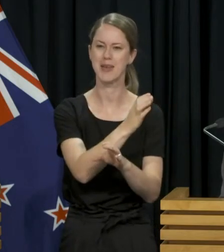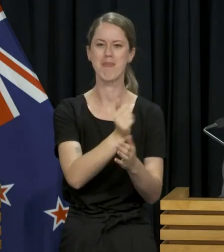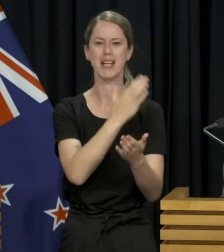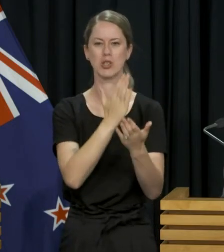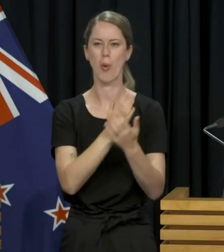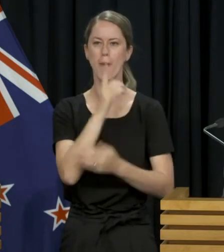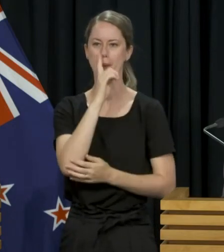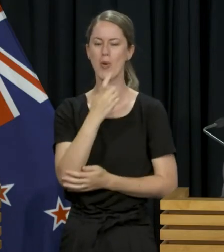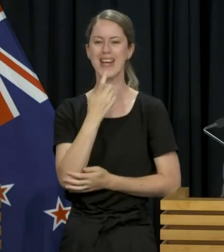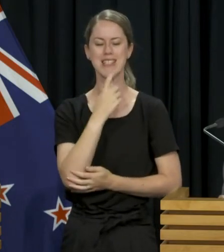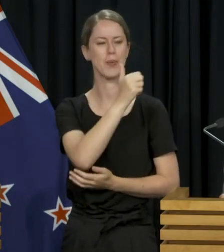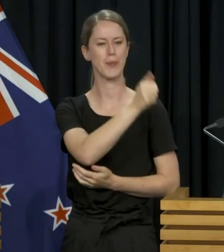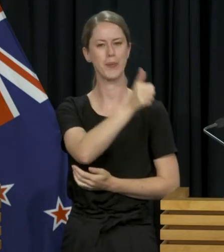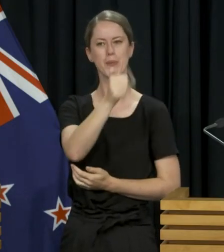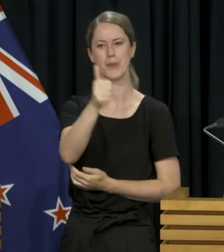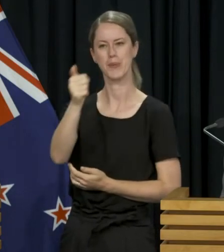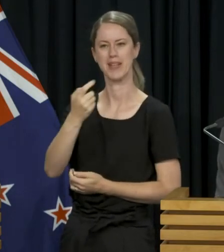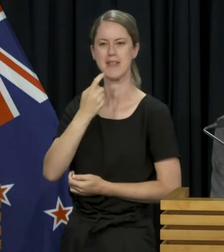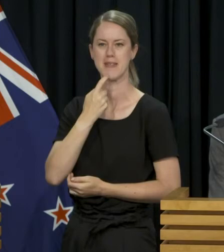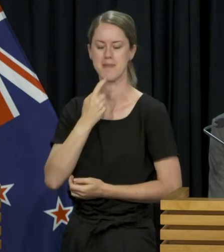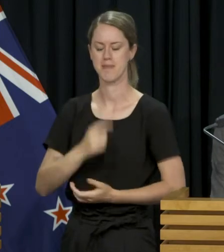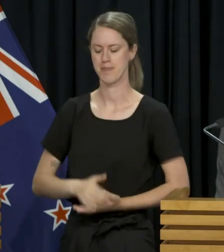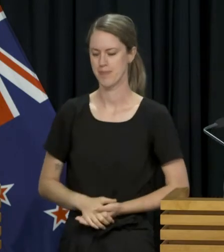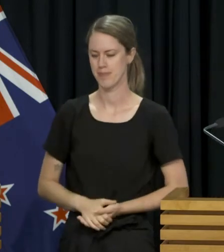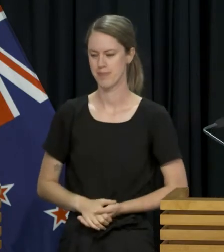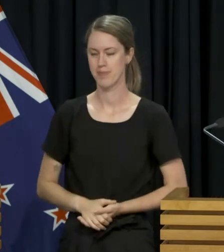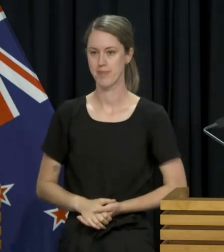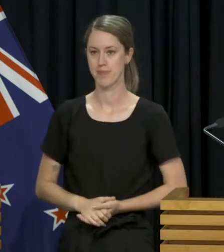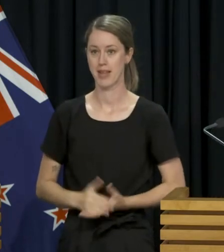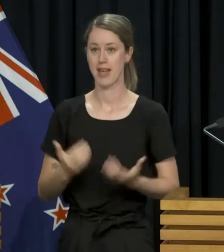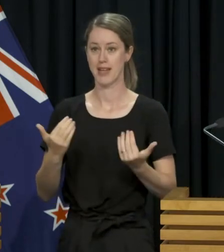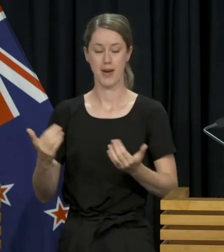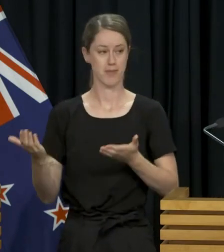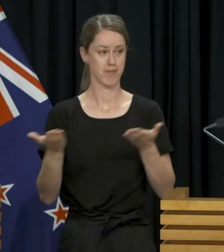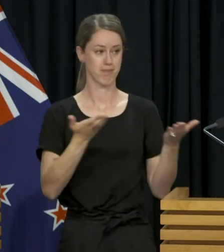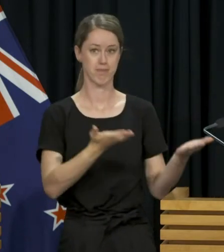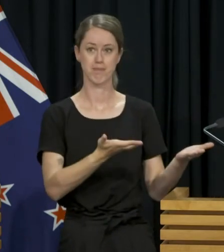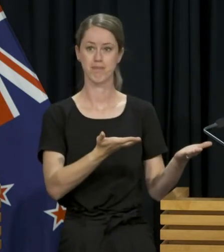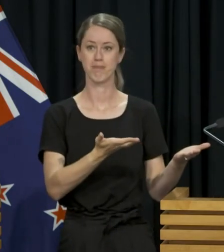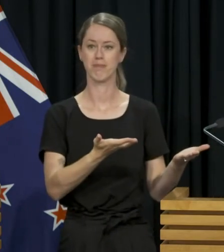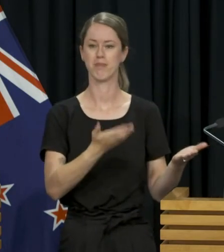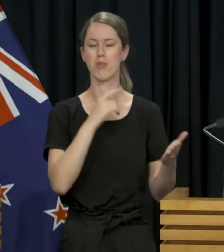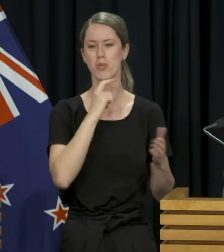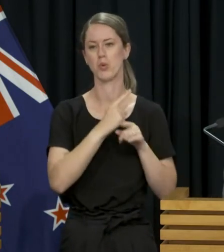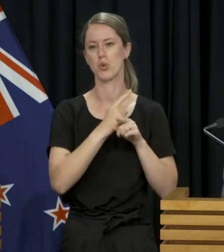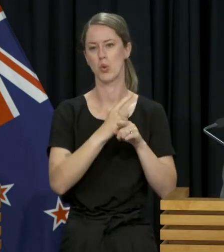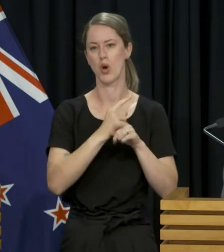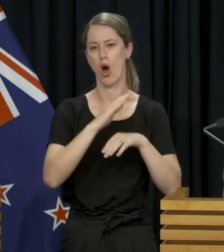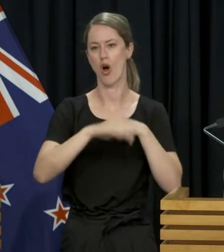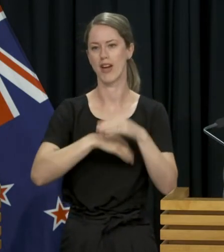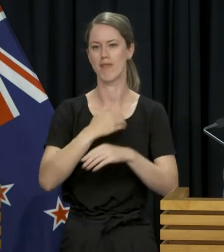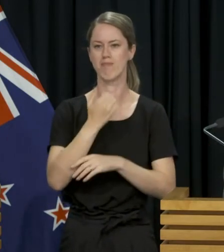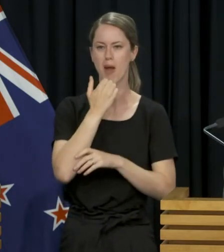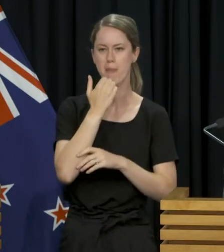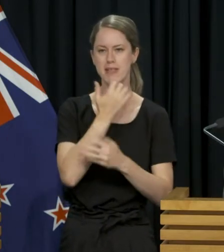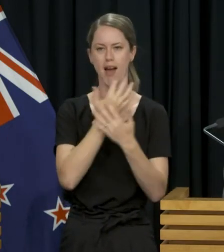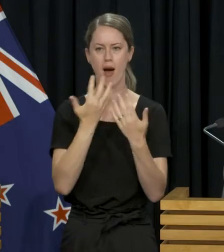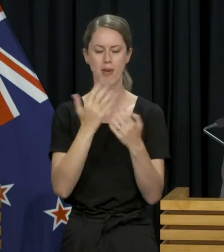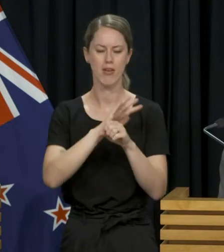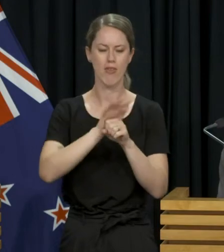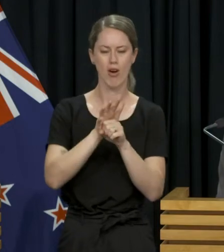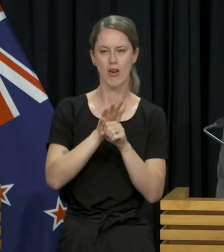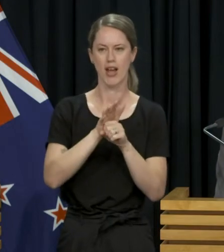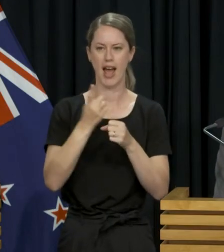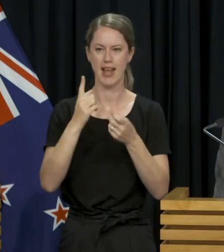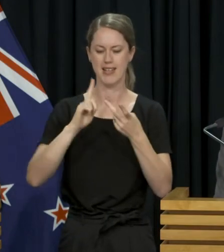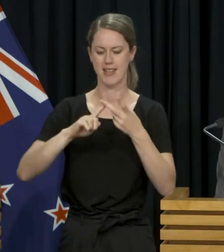sure that people can scan them easily. I'm now going to hand over to the Director General, who'll give you an update on today's numbers and the details of our